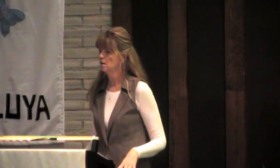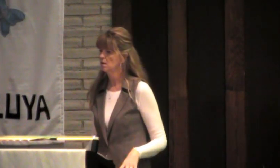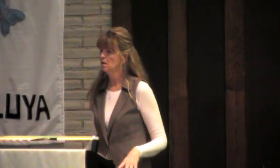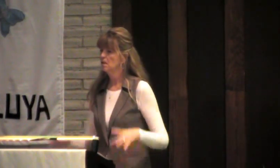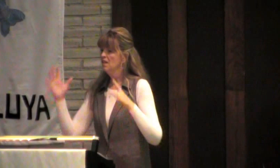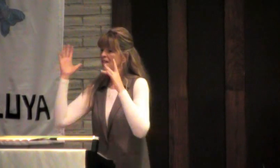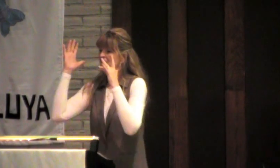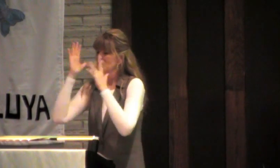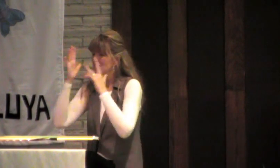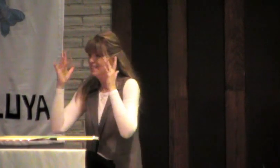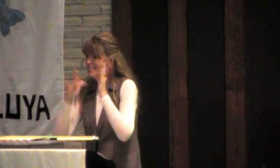clothes.